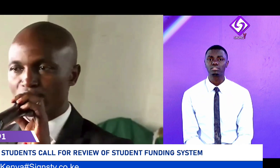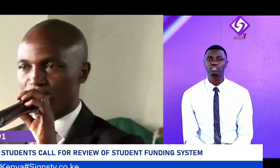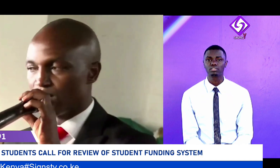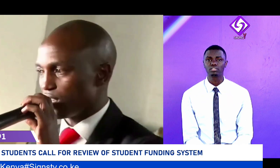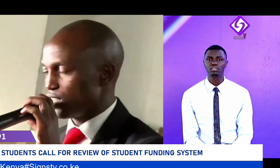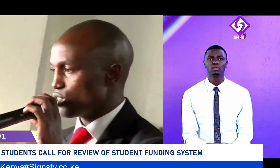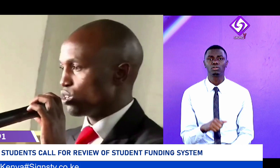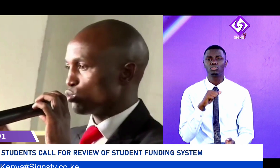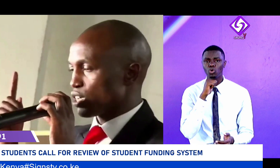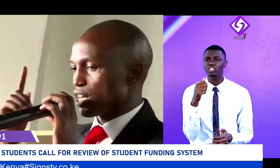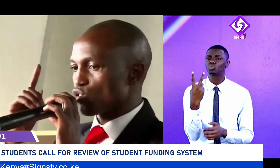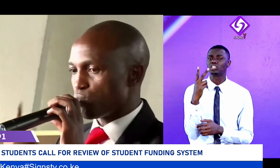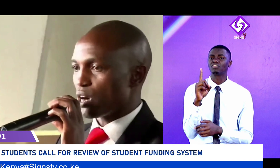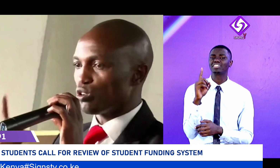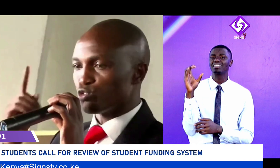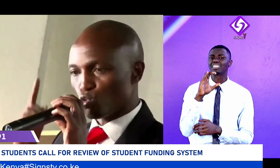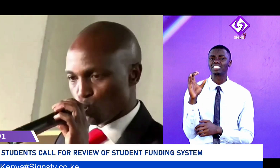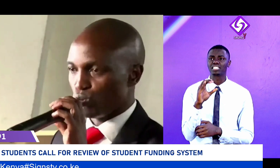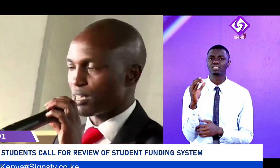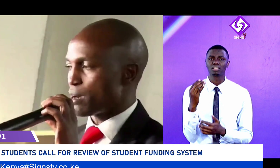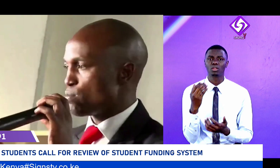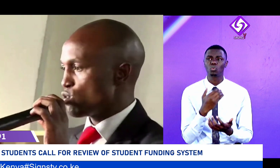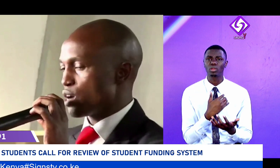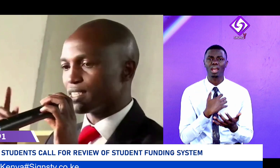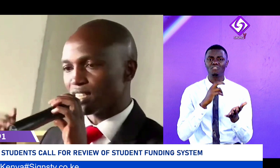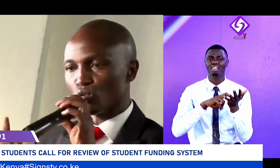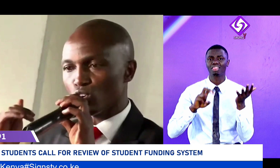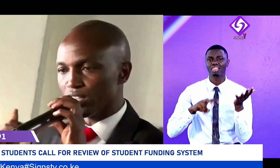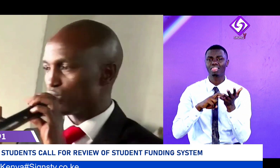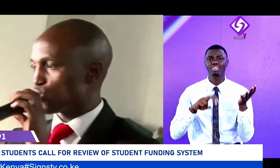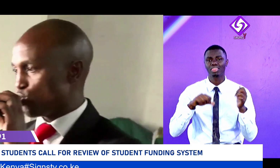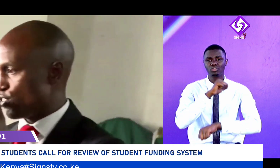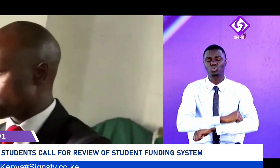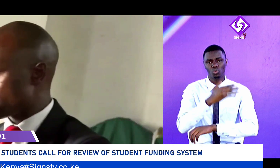21st century kuna mtoto na drop out of school sababu ya wazazi kukosa school fees.